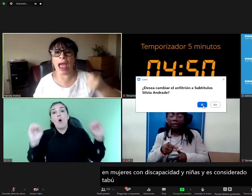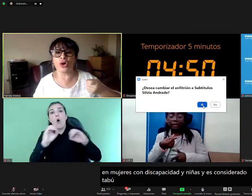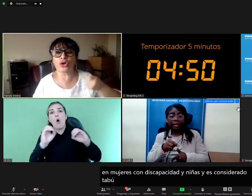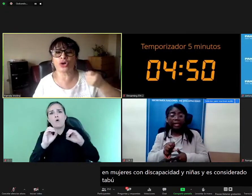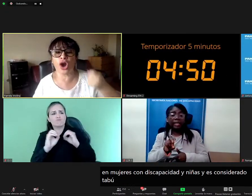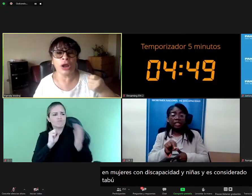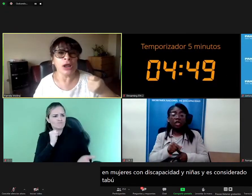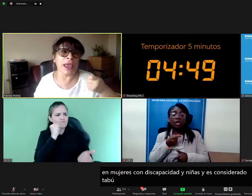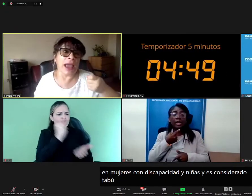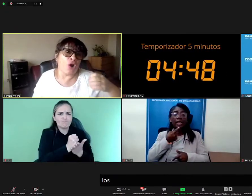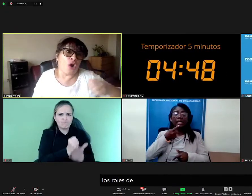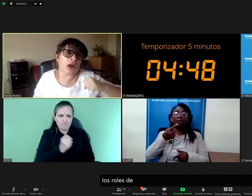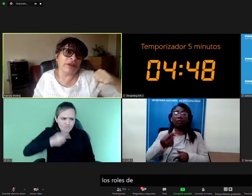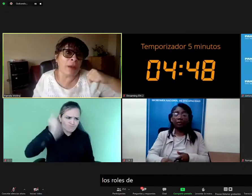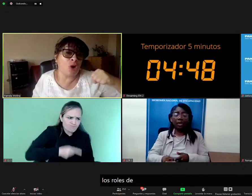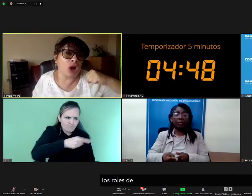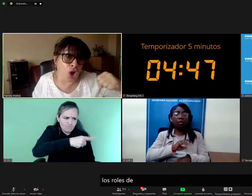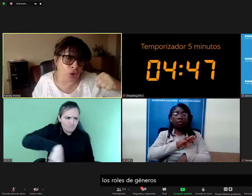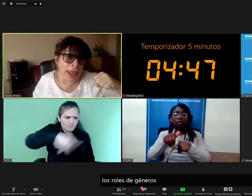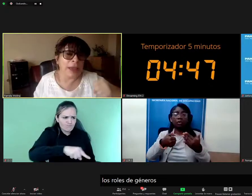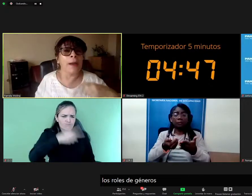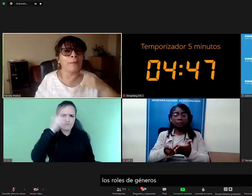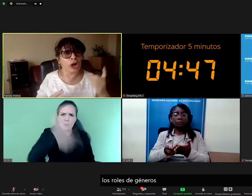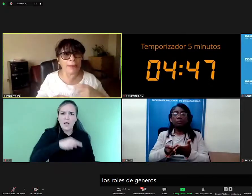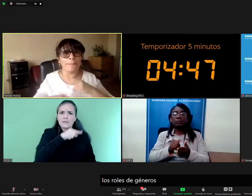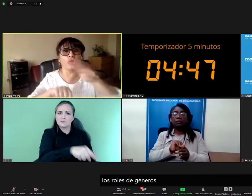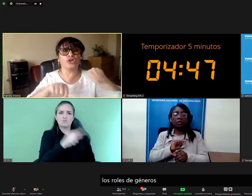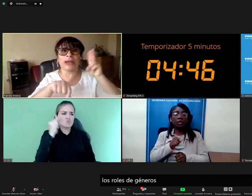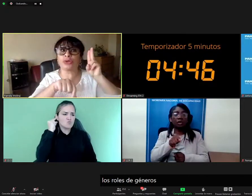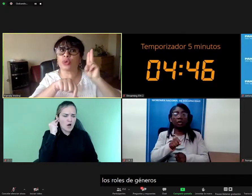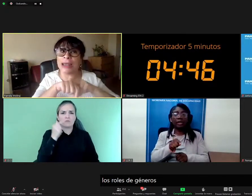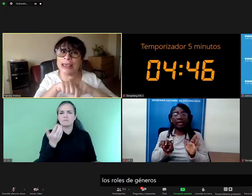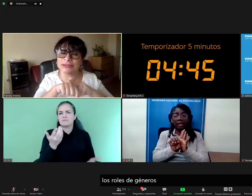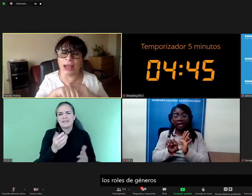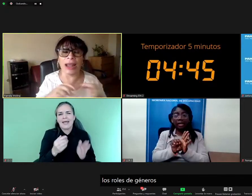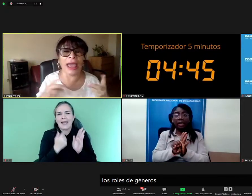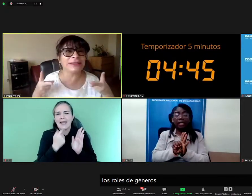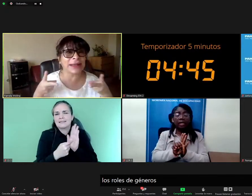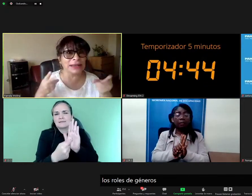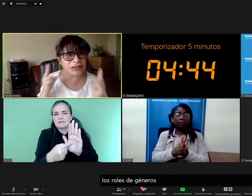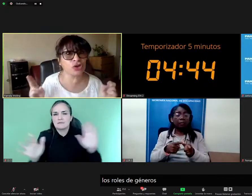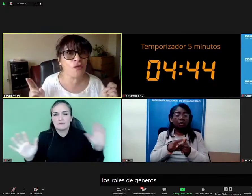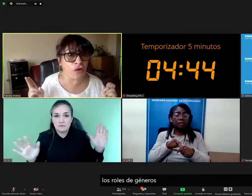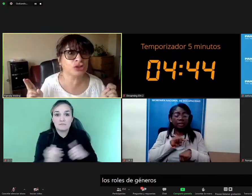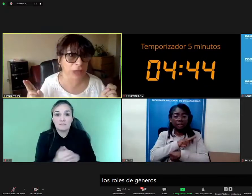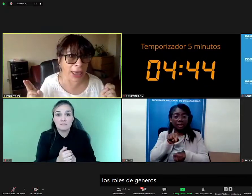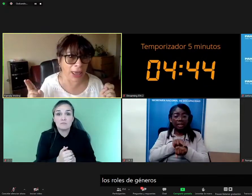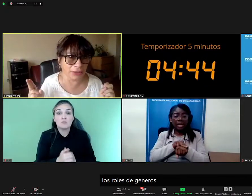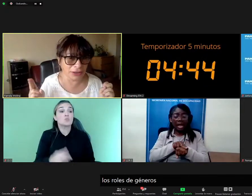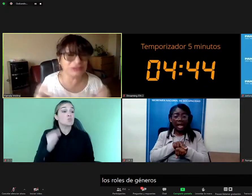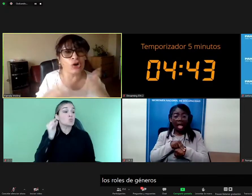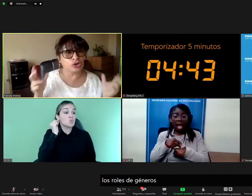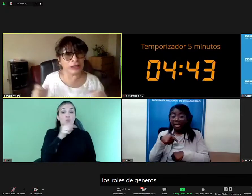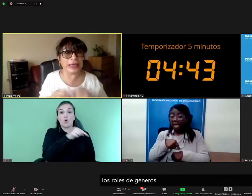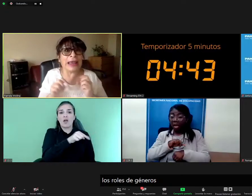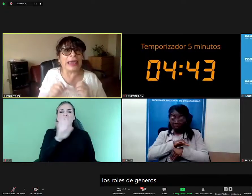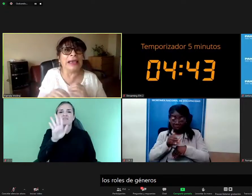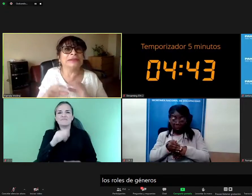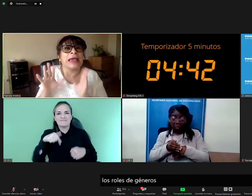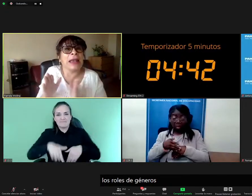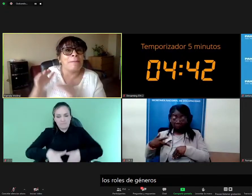this imposition of the gender role and we re-emphasize on this role and so that